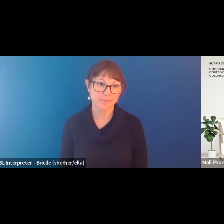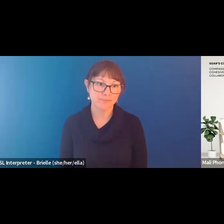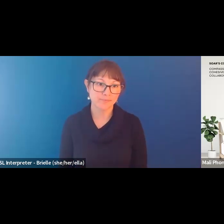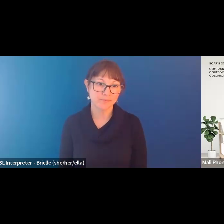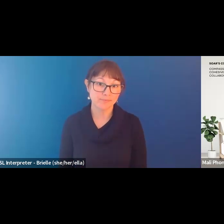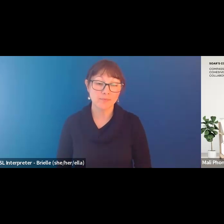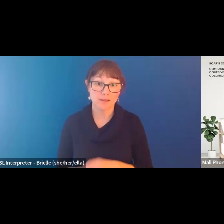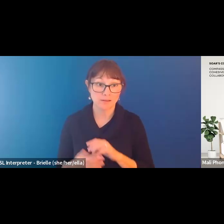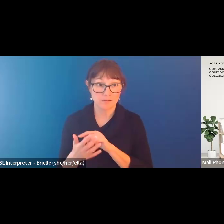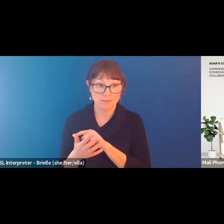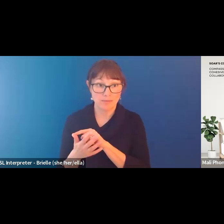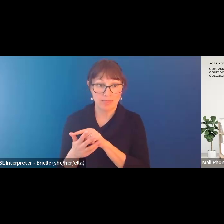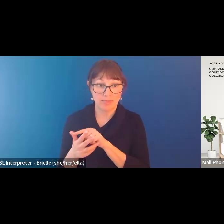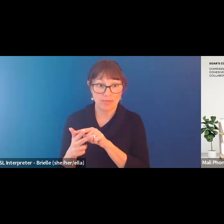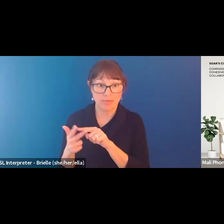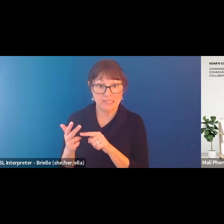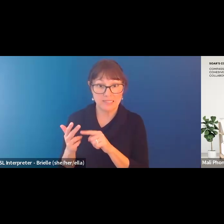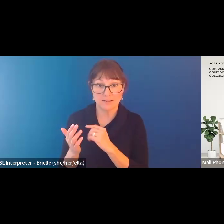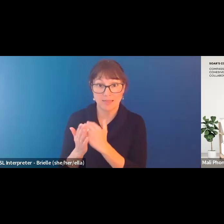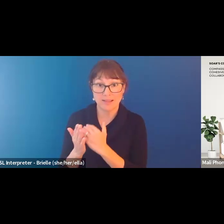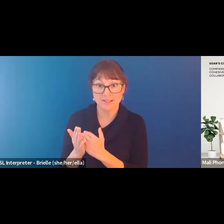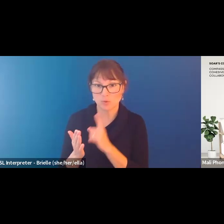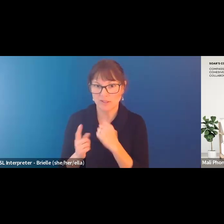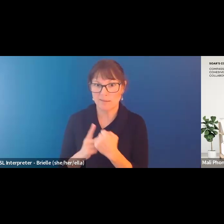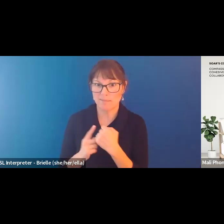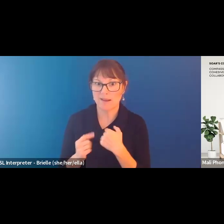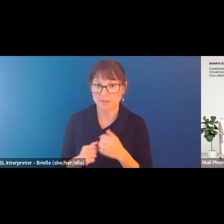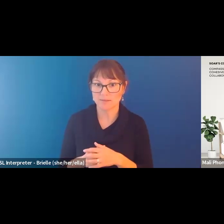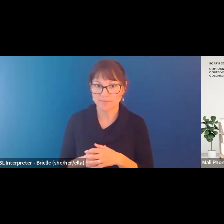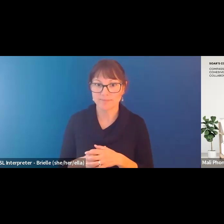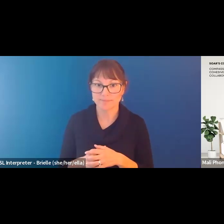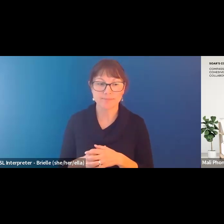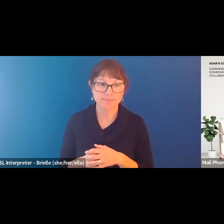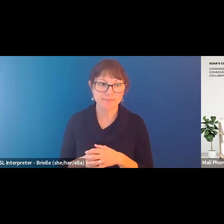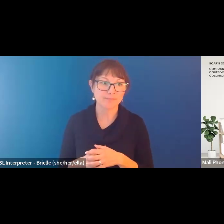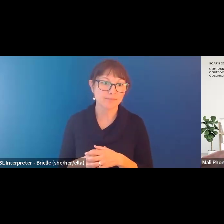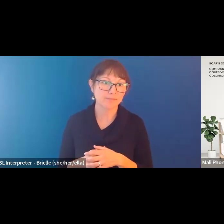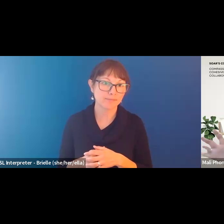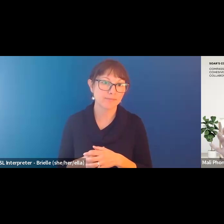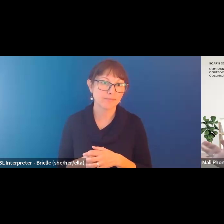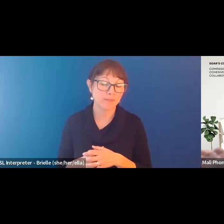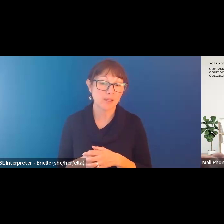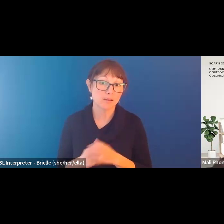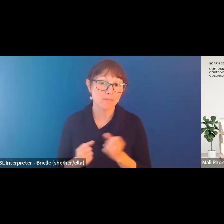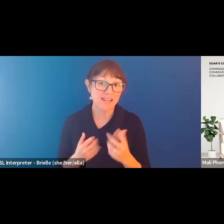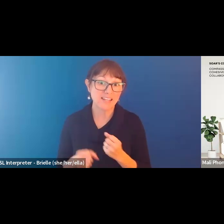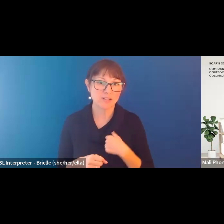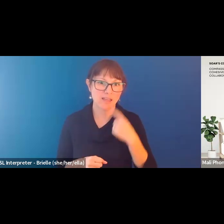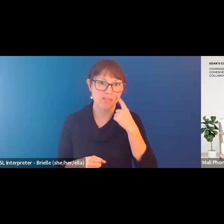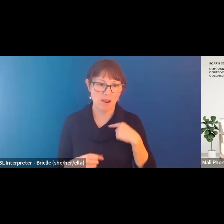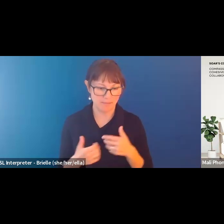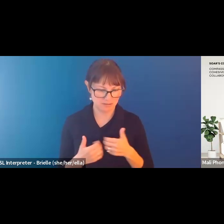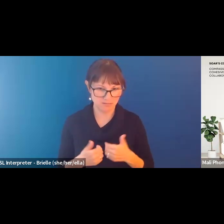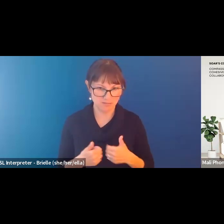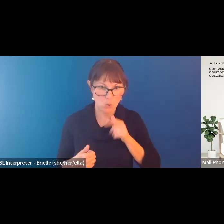of lessons were really parts of the turning points for me. For a long time, I thought I had to compartmentalize who I